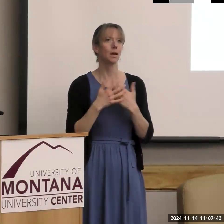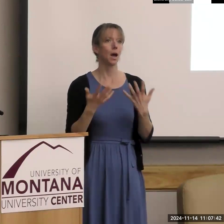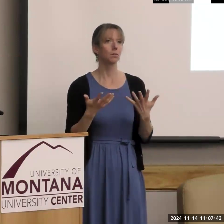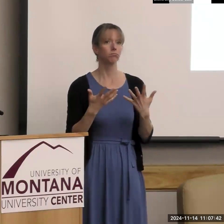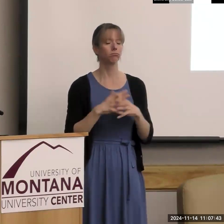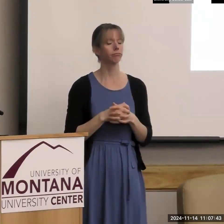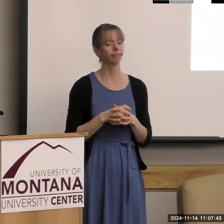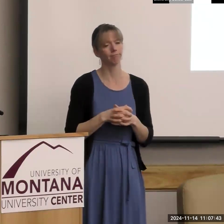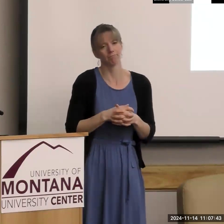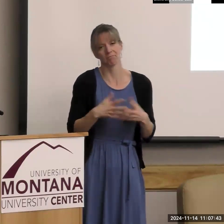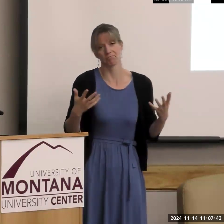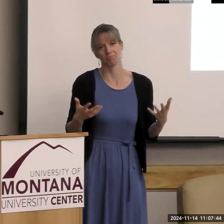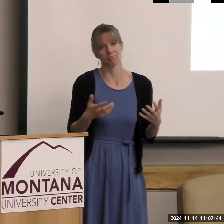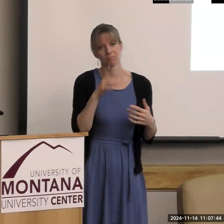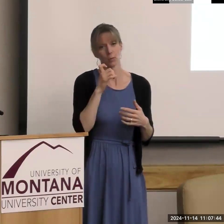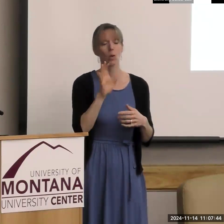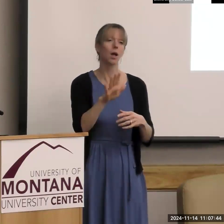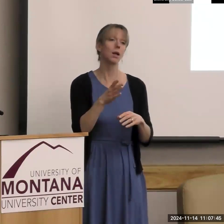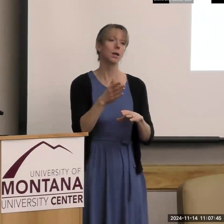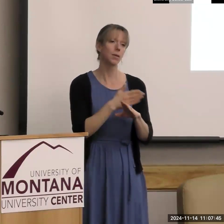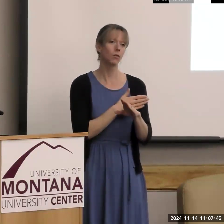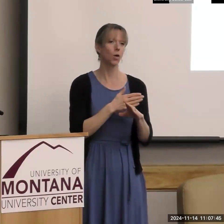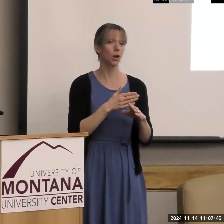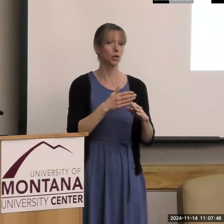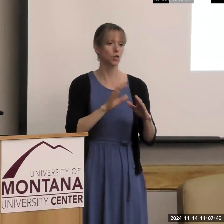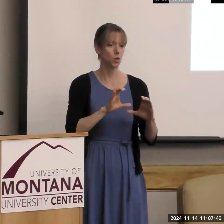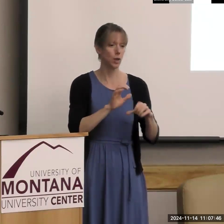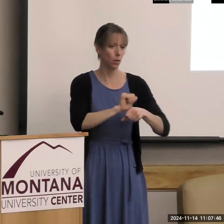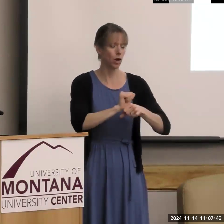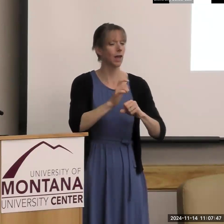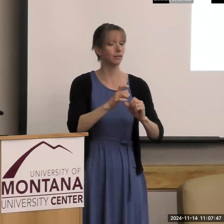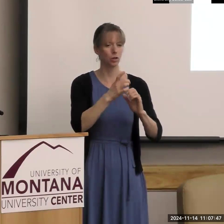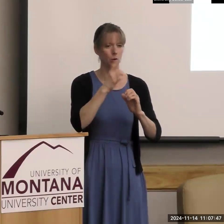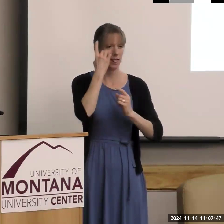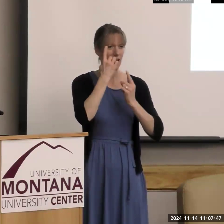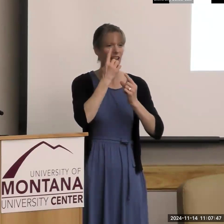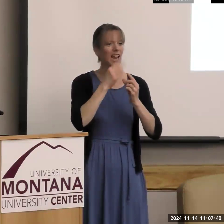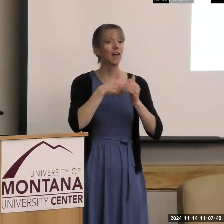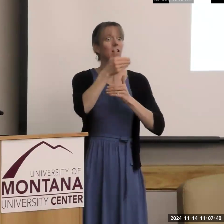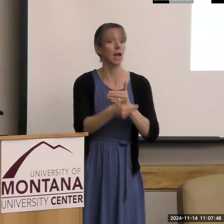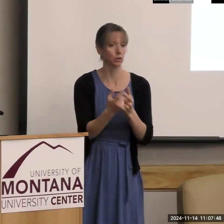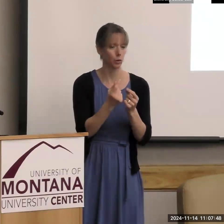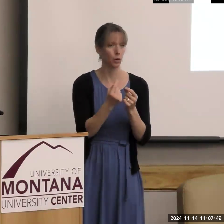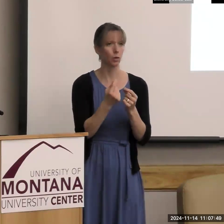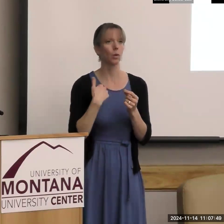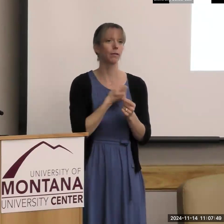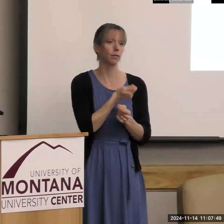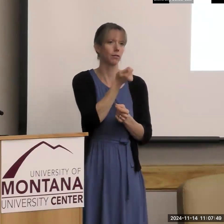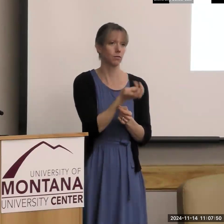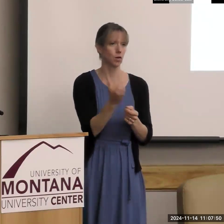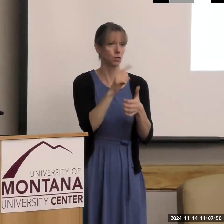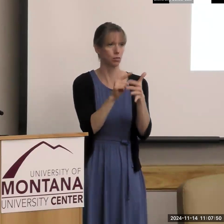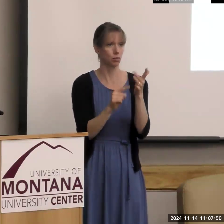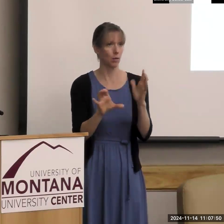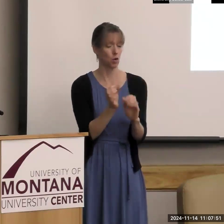And because, you know, even before you get the first work done, you're thinking ahead about the next one. We do have a couple of things that I want to do